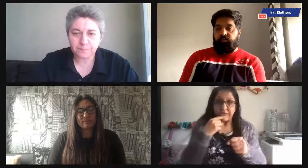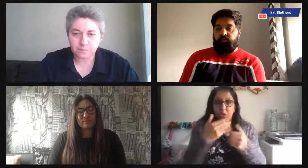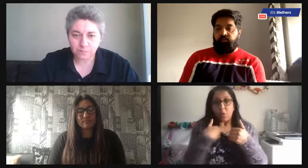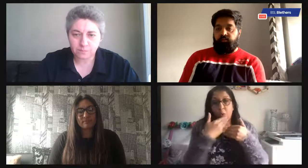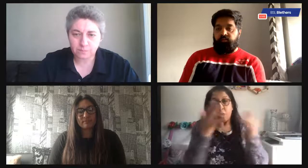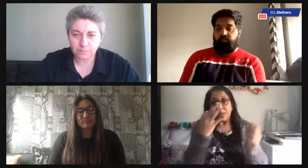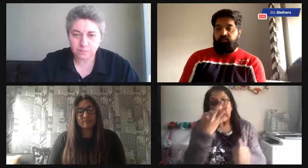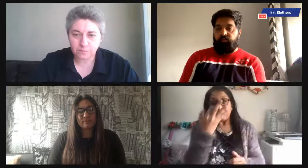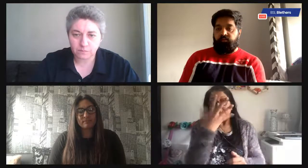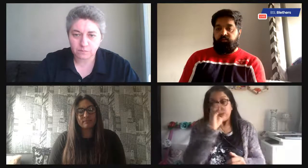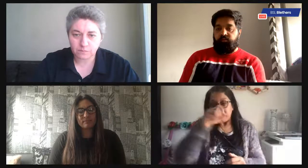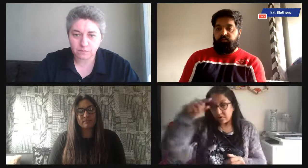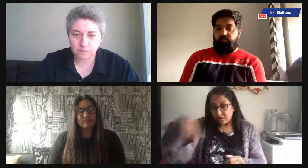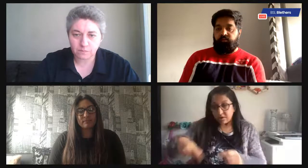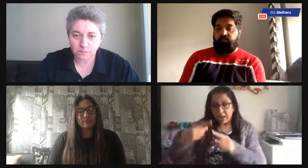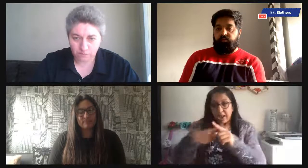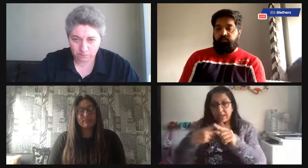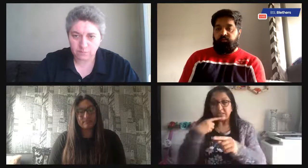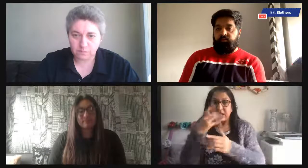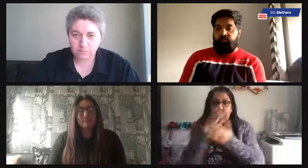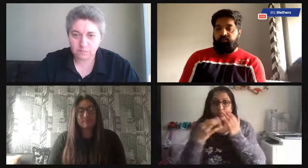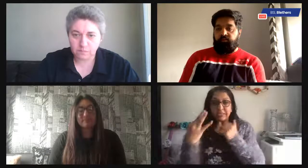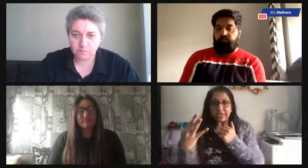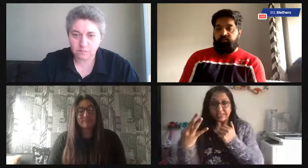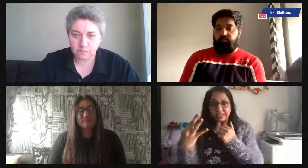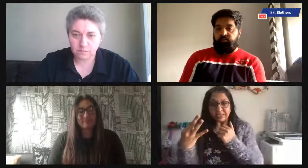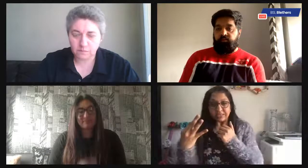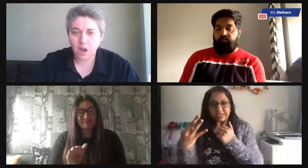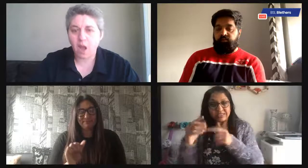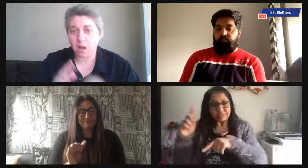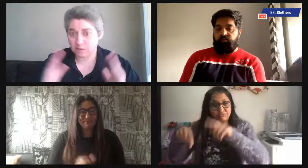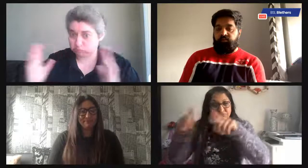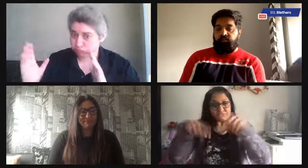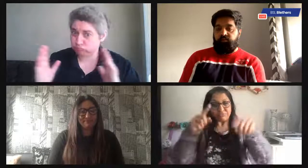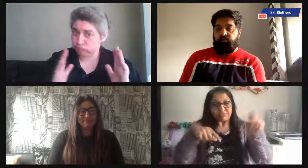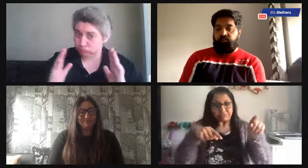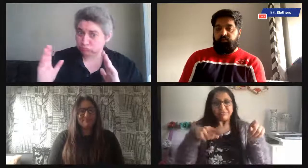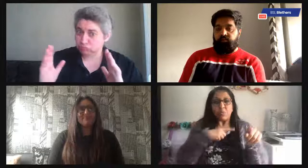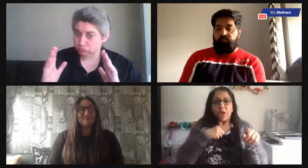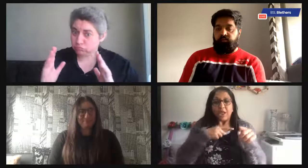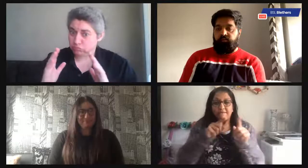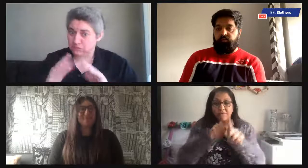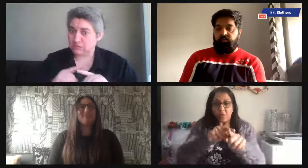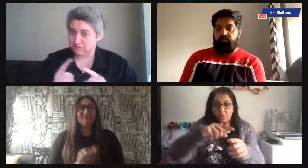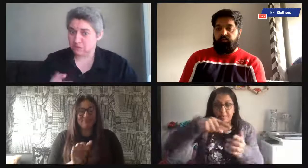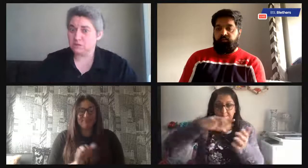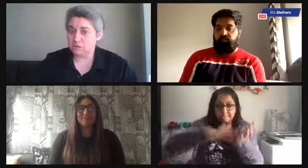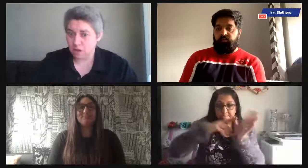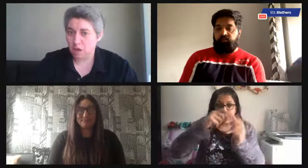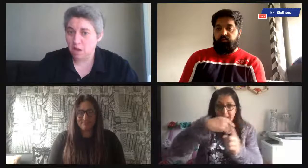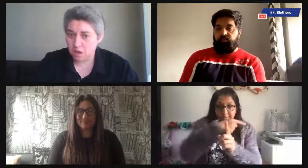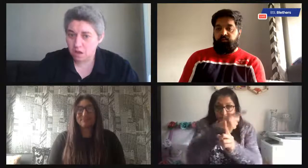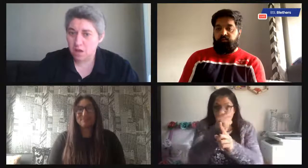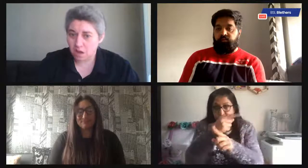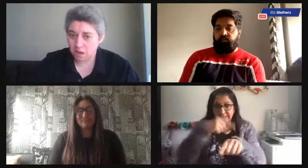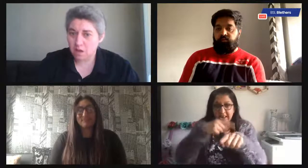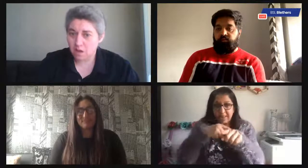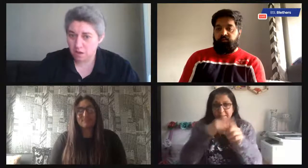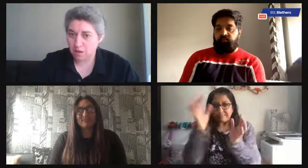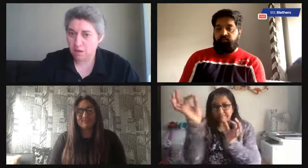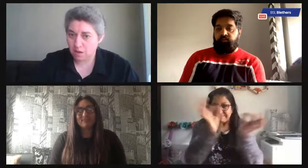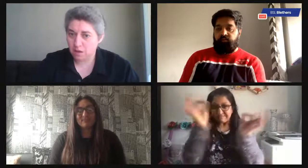the moon as well. So Glasgow might be open 8:05, England might be 8:30. It's all different. So